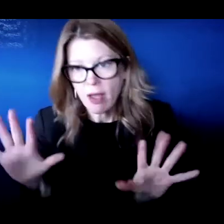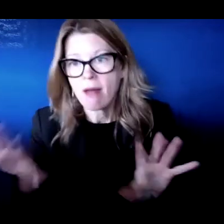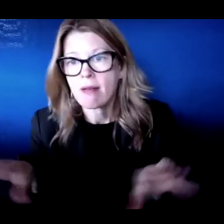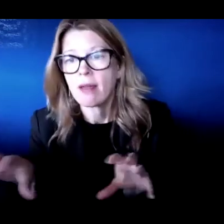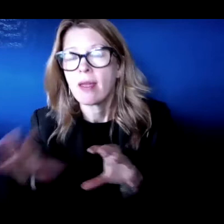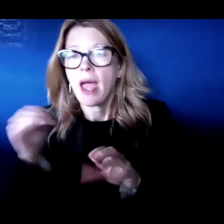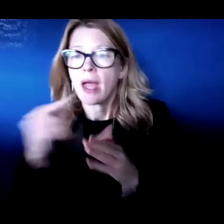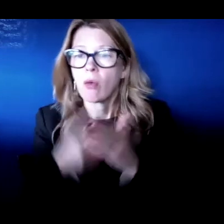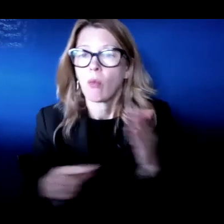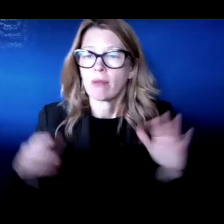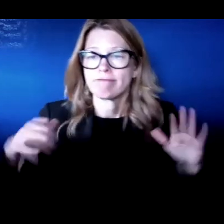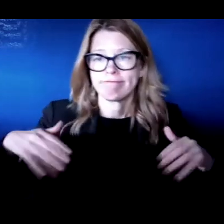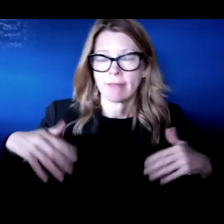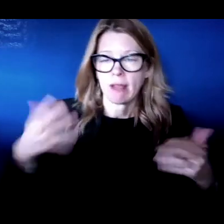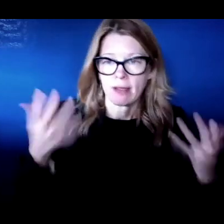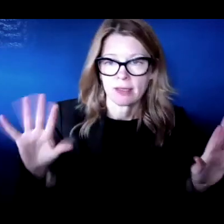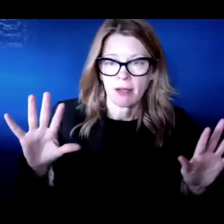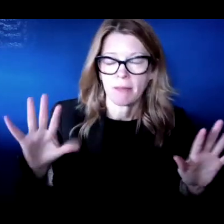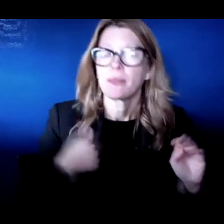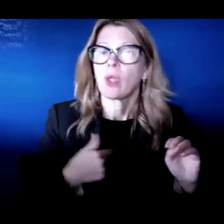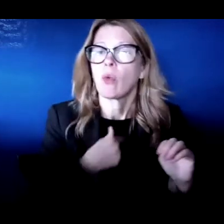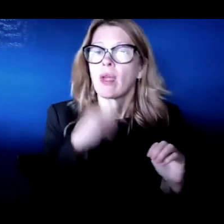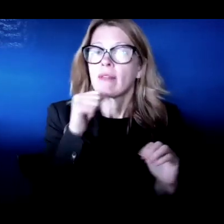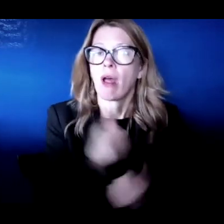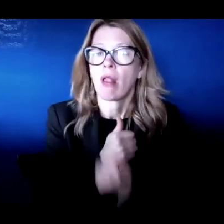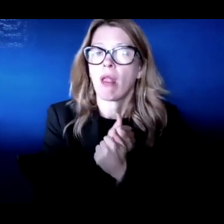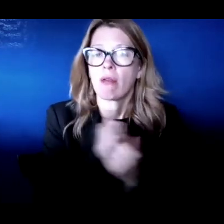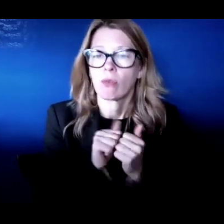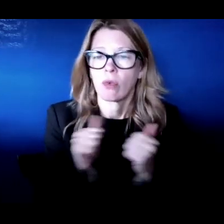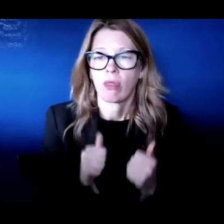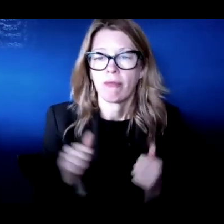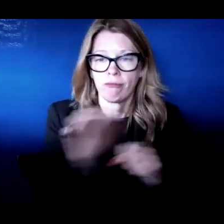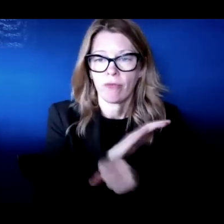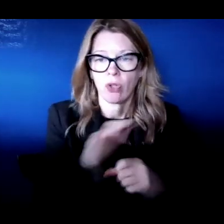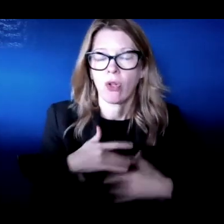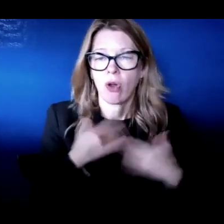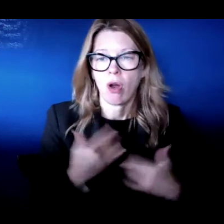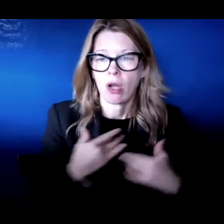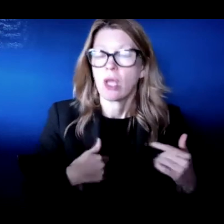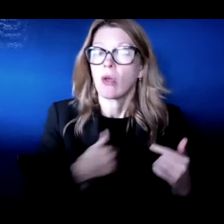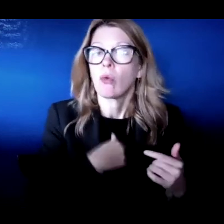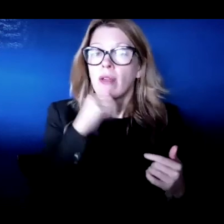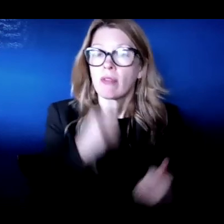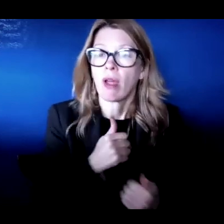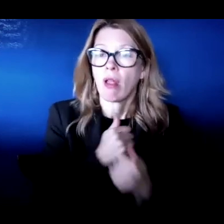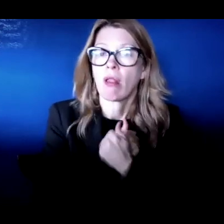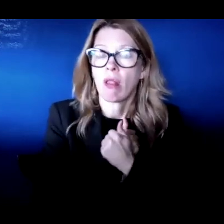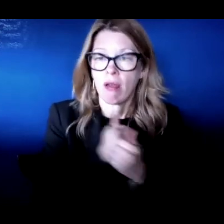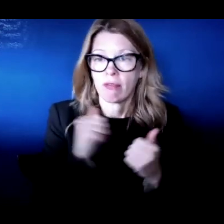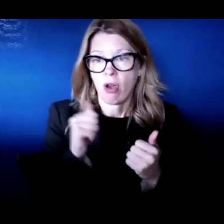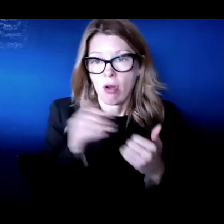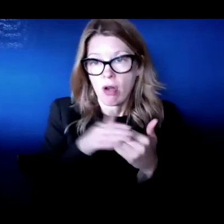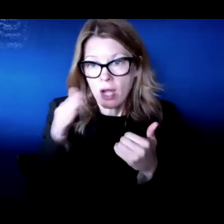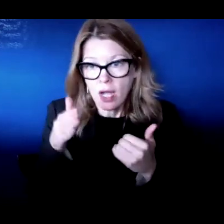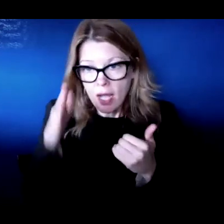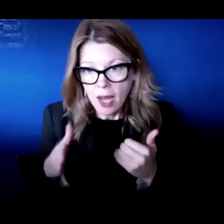have left undone. We have not loved You with our whole heart. We have not loved our neighbors as ourselves. We are